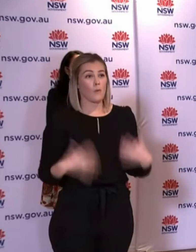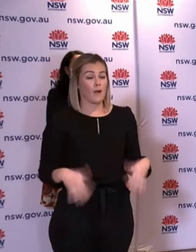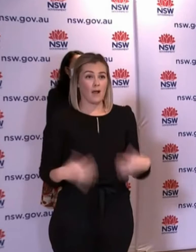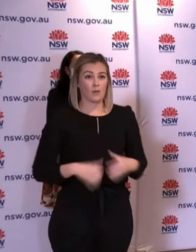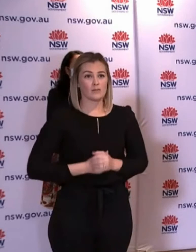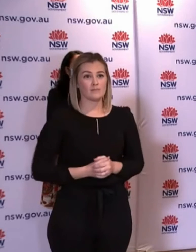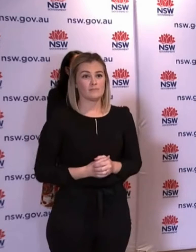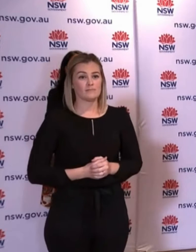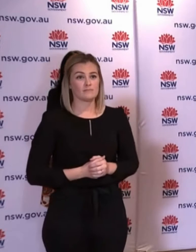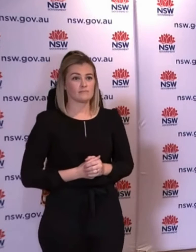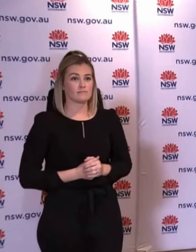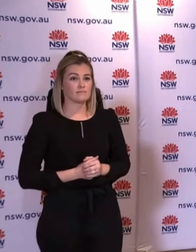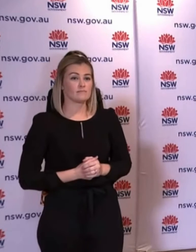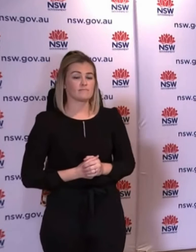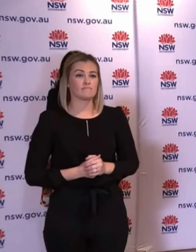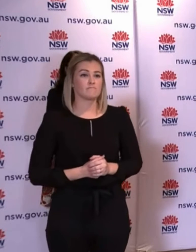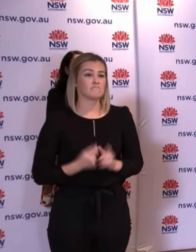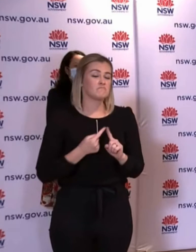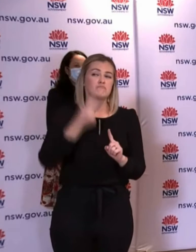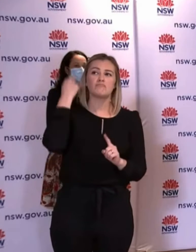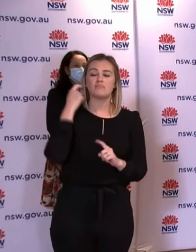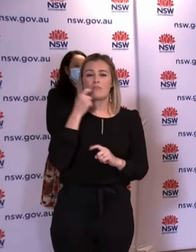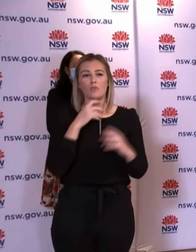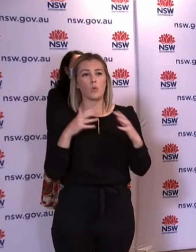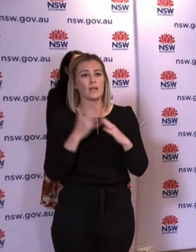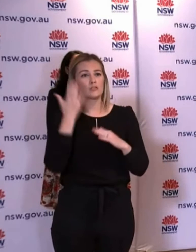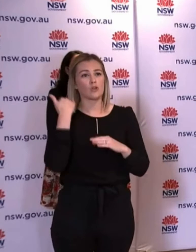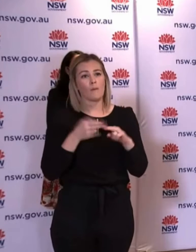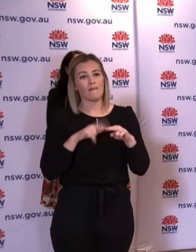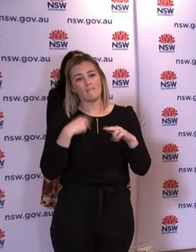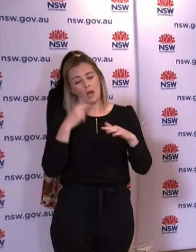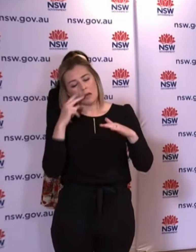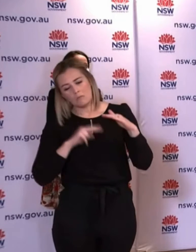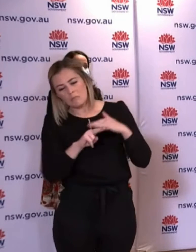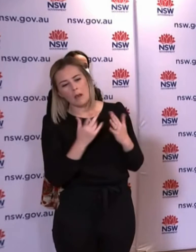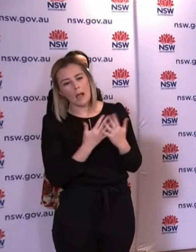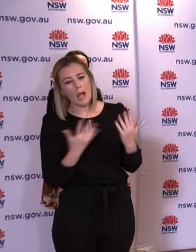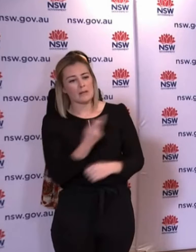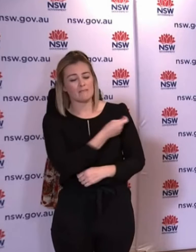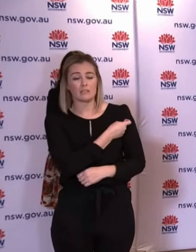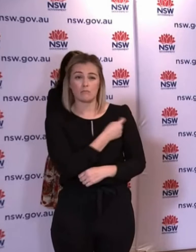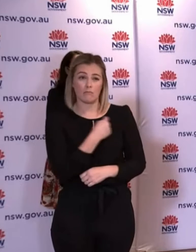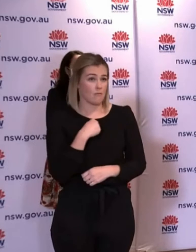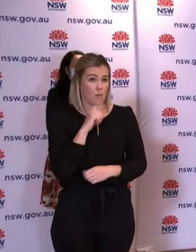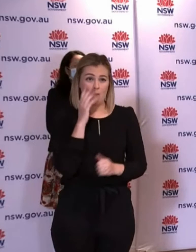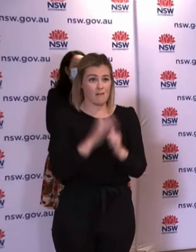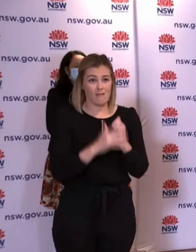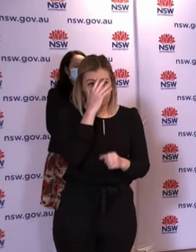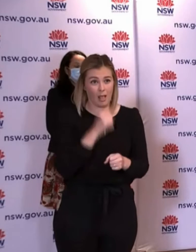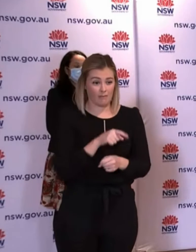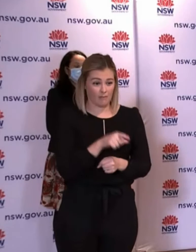asked me that a few weeks ago, I wouldn't have believed it as to how much we could possibly get out. So that's just incredible. Each